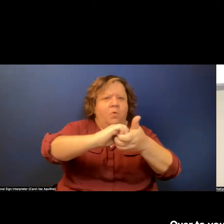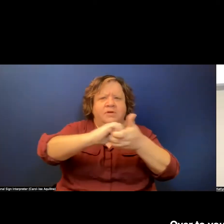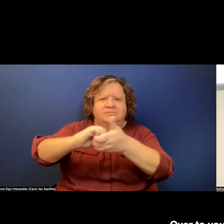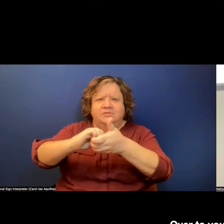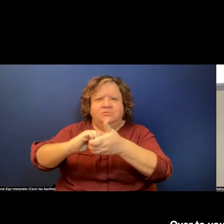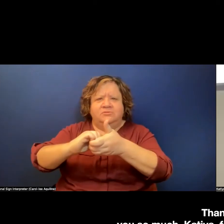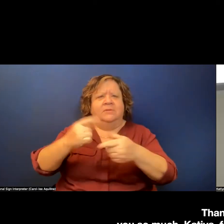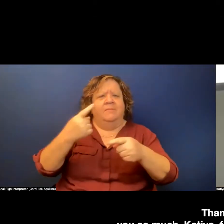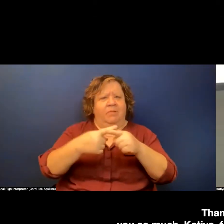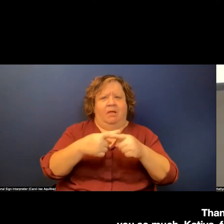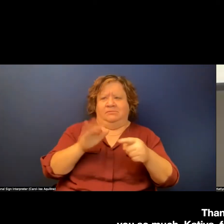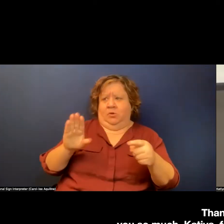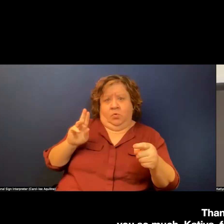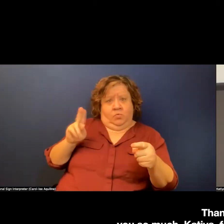Penny.